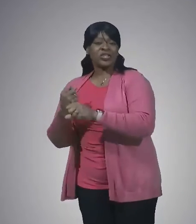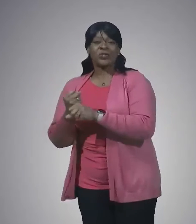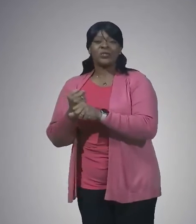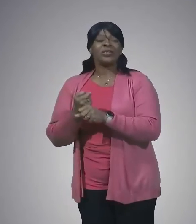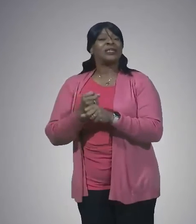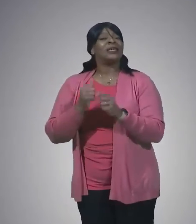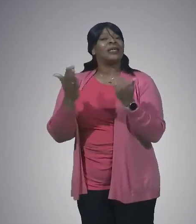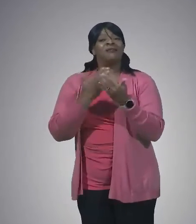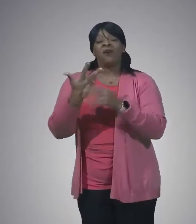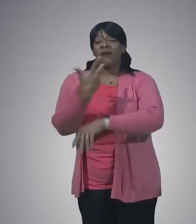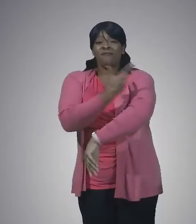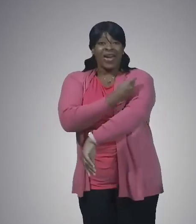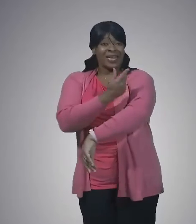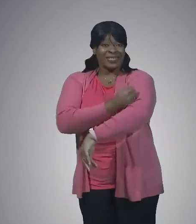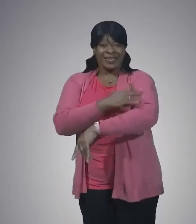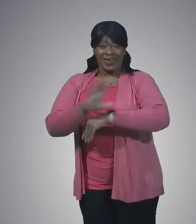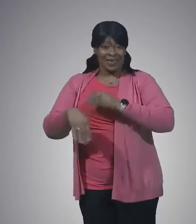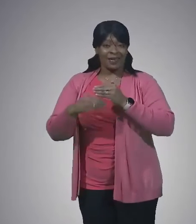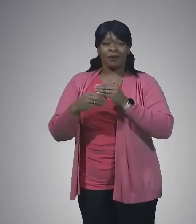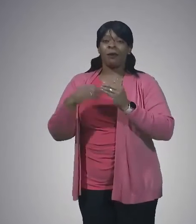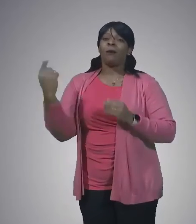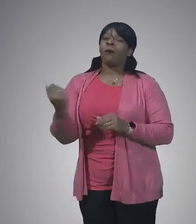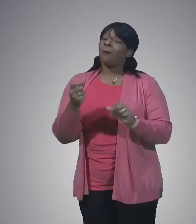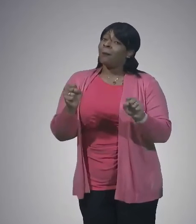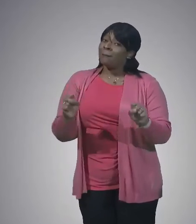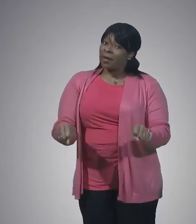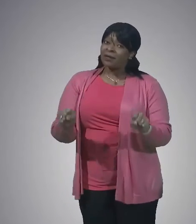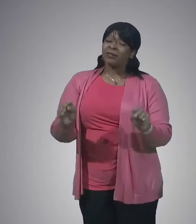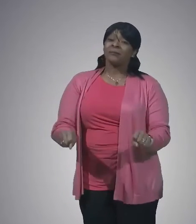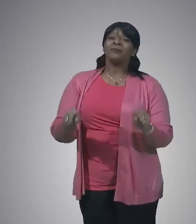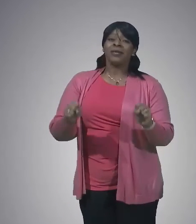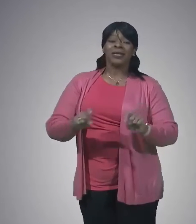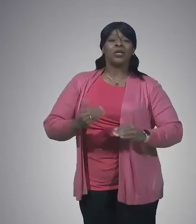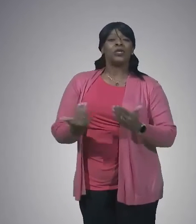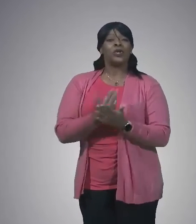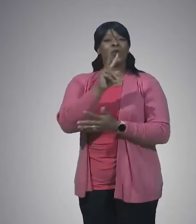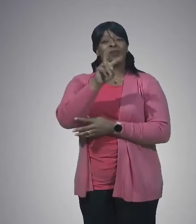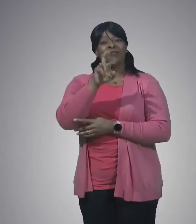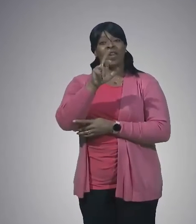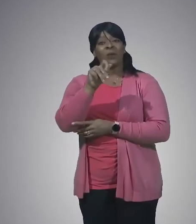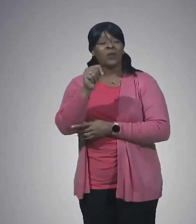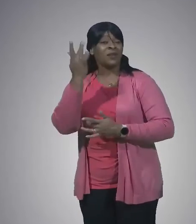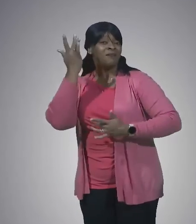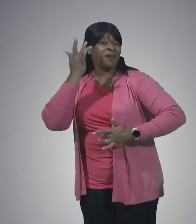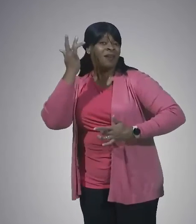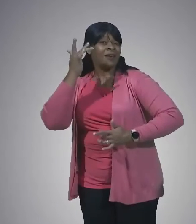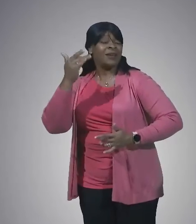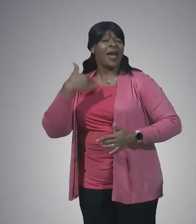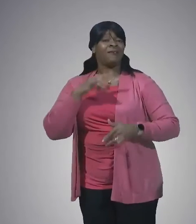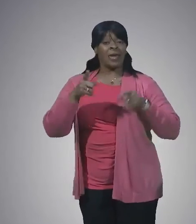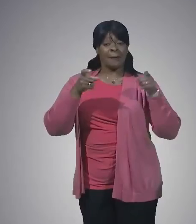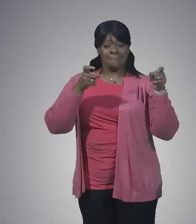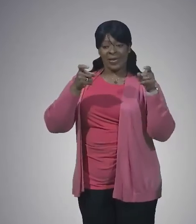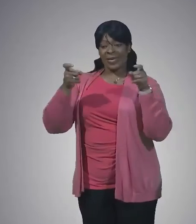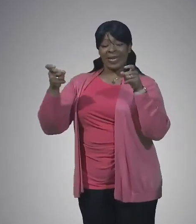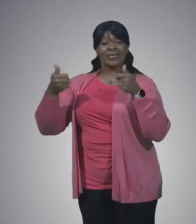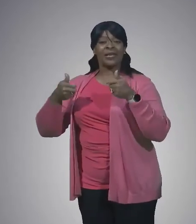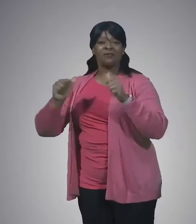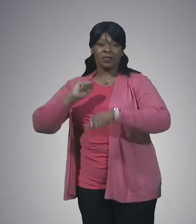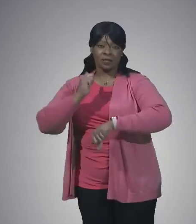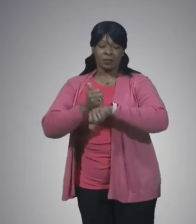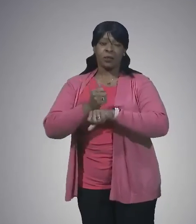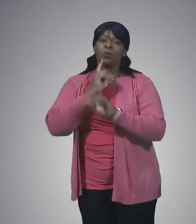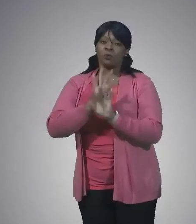with the vaccine on board. There's always the possibility of variants, and that's why having these mitigation efforts in place are